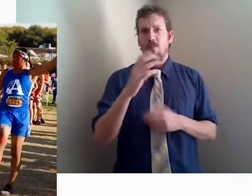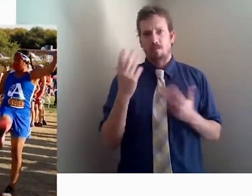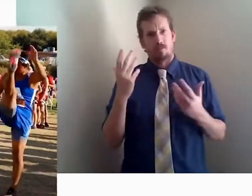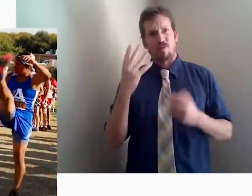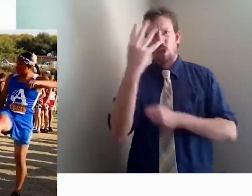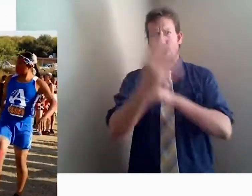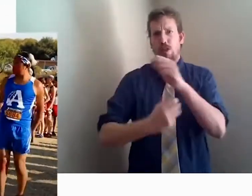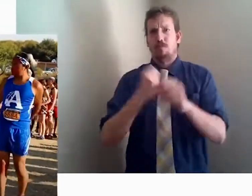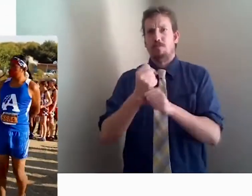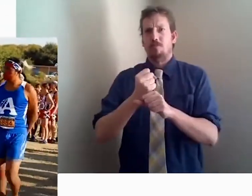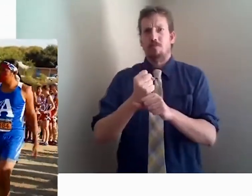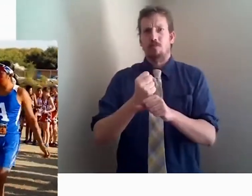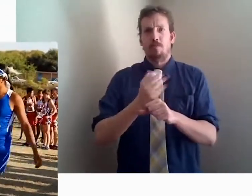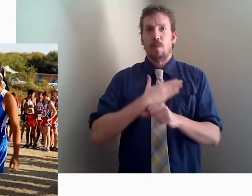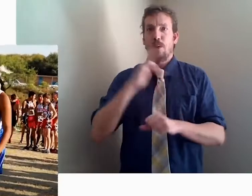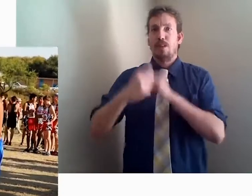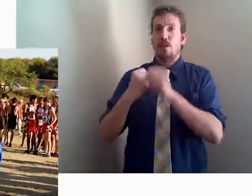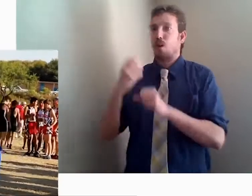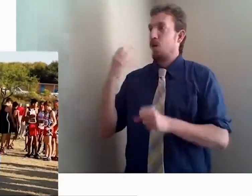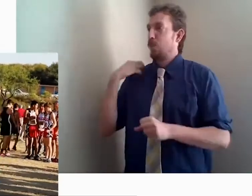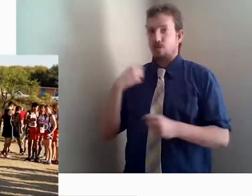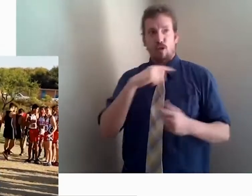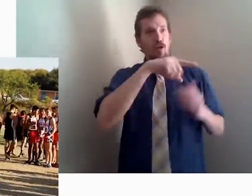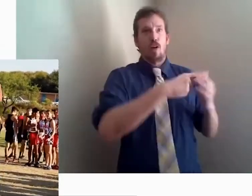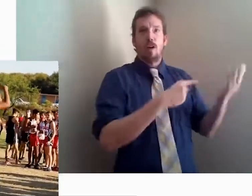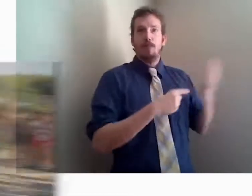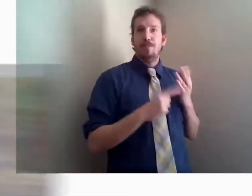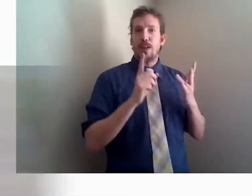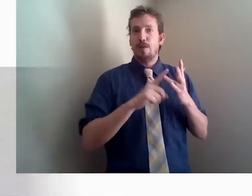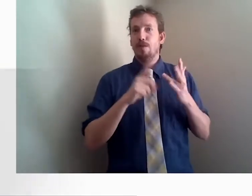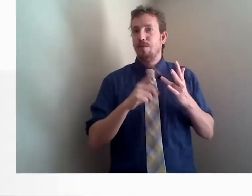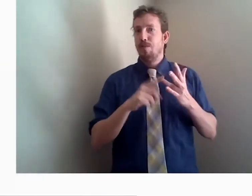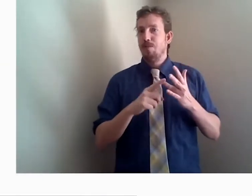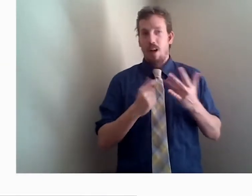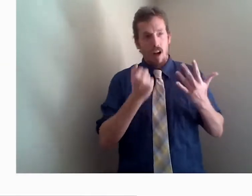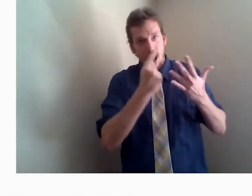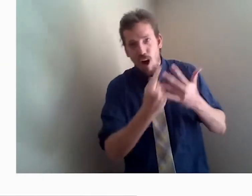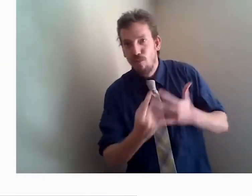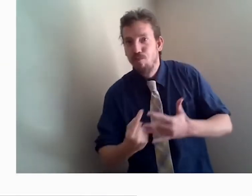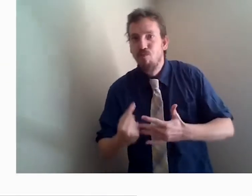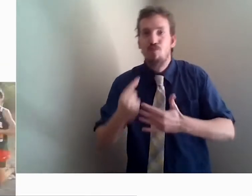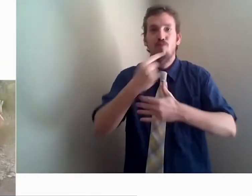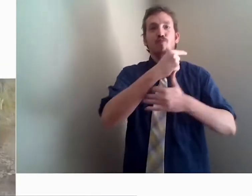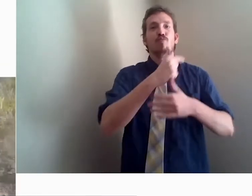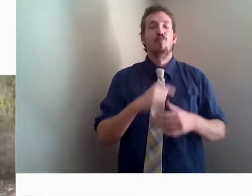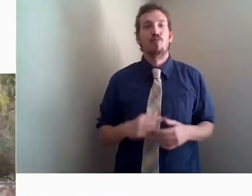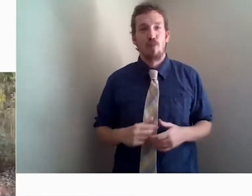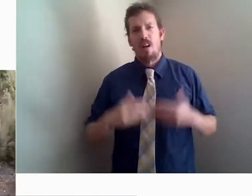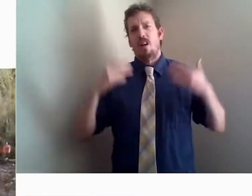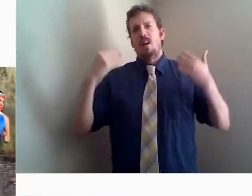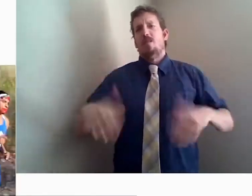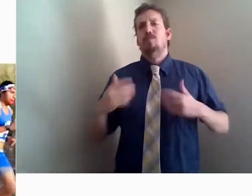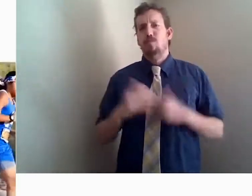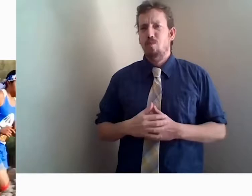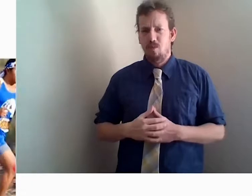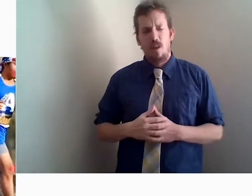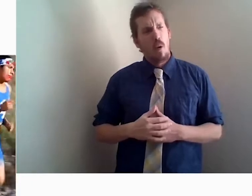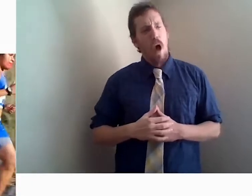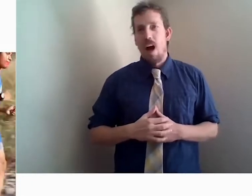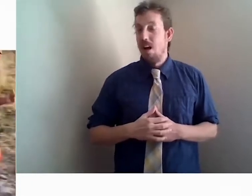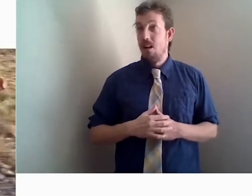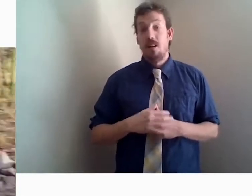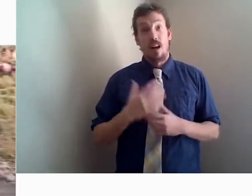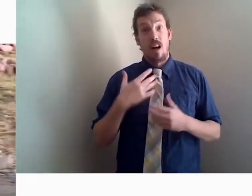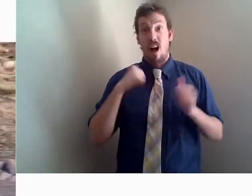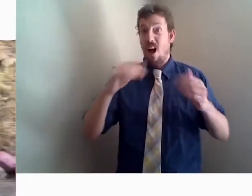and Santana warm up. They participated in cross country for the 4 years of high school. I worked with them in